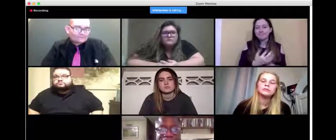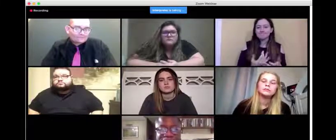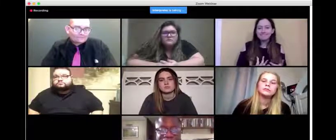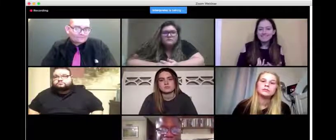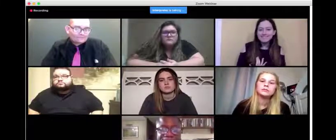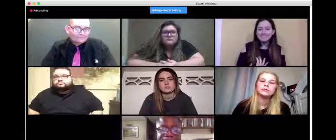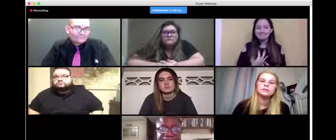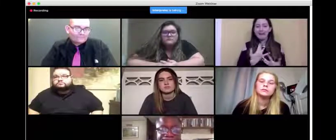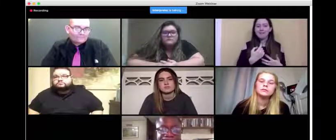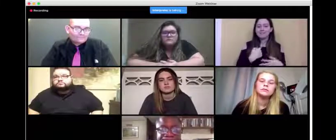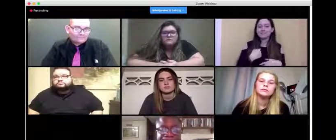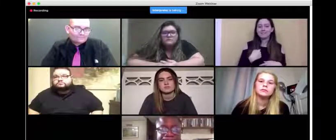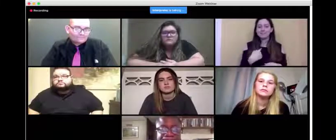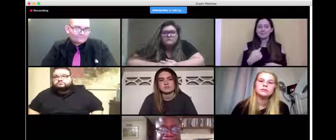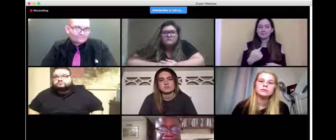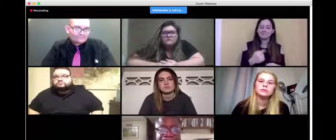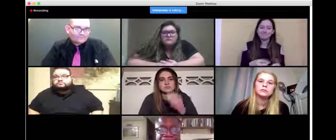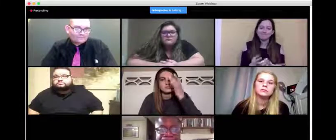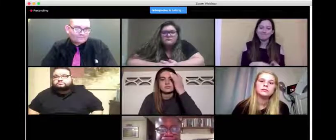have influenced me.